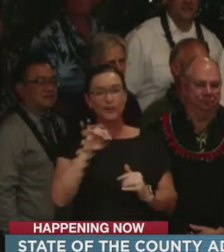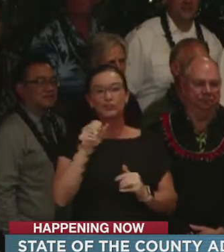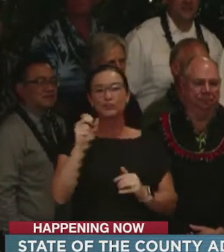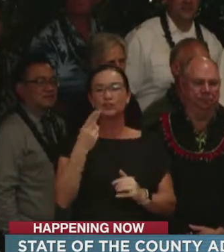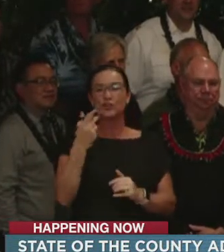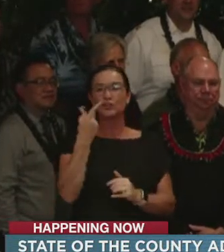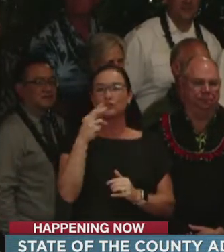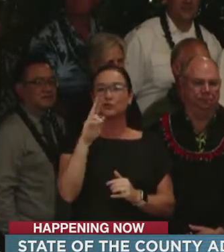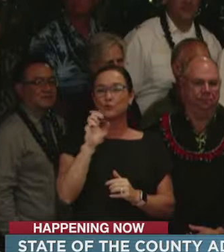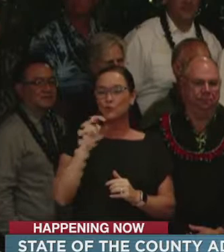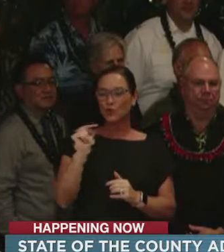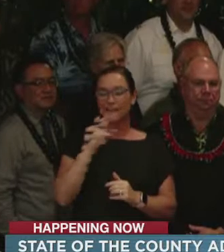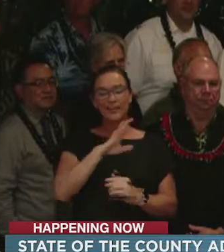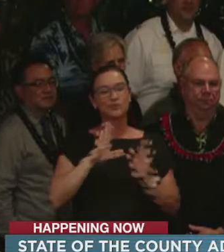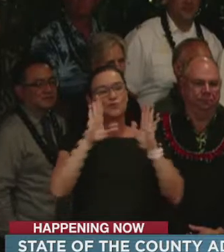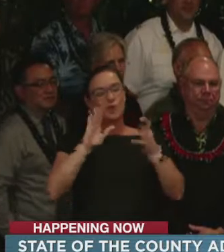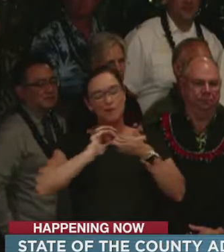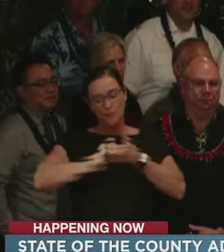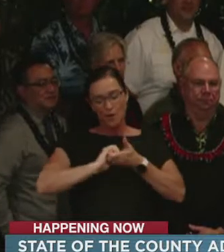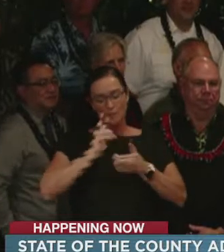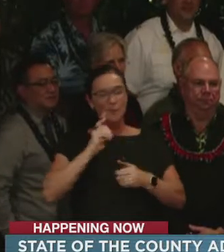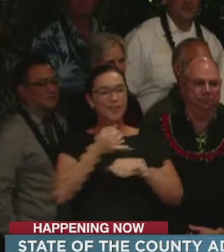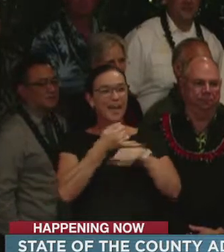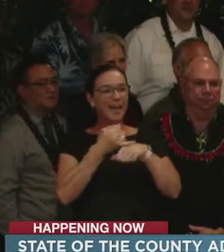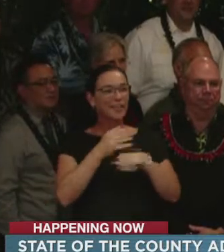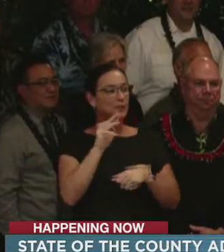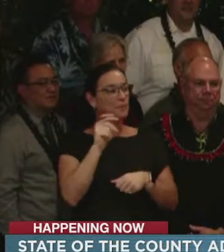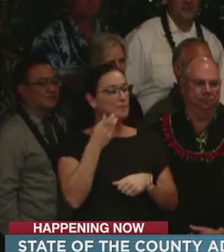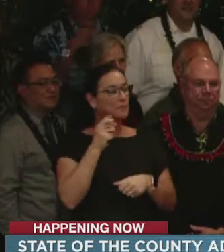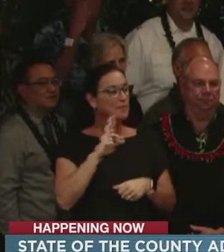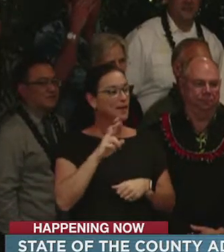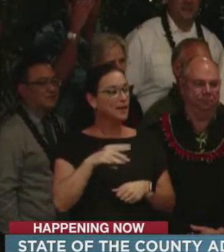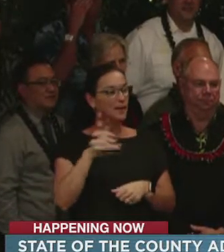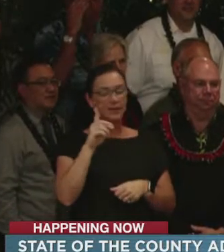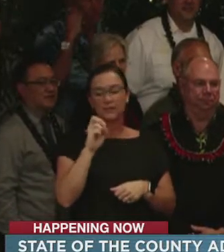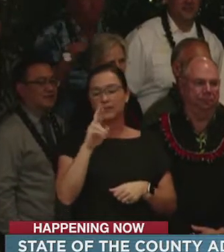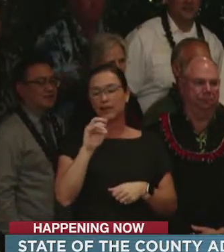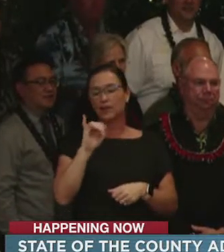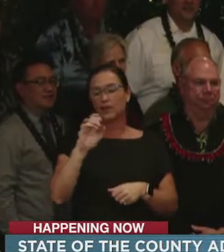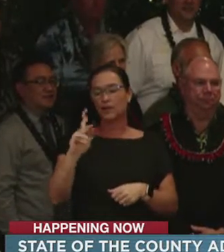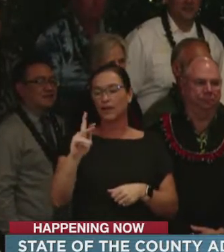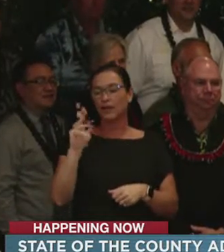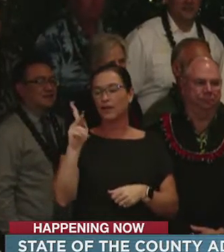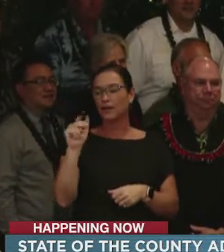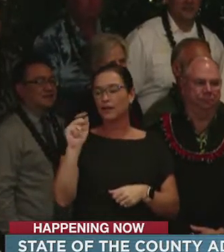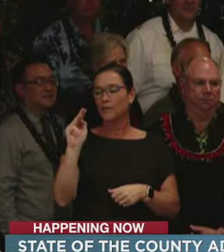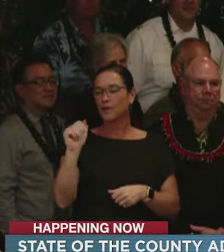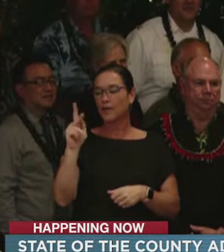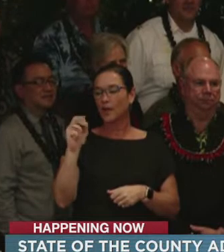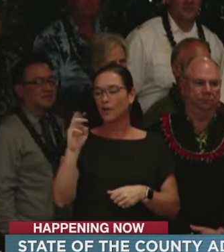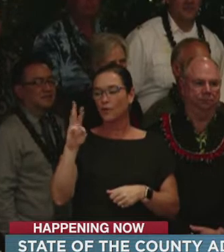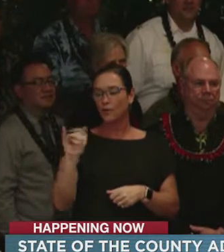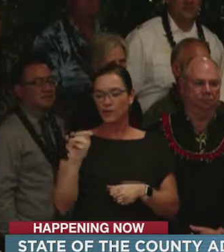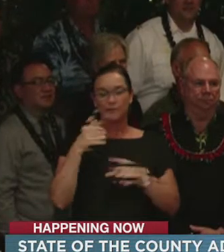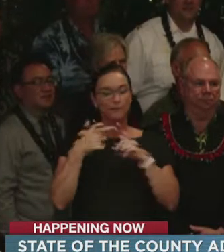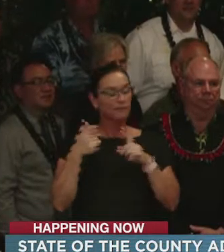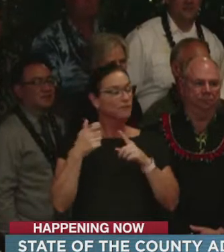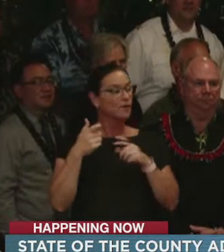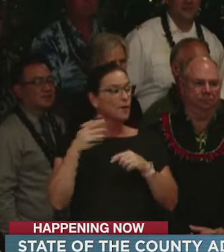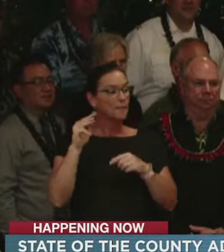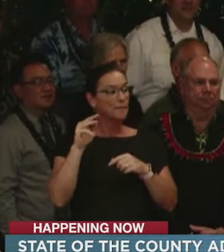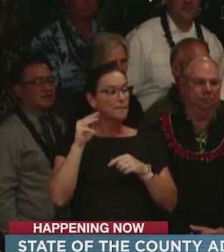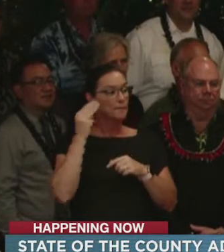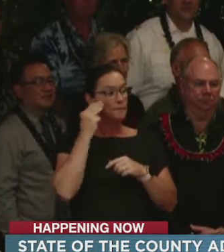who's been a great partner to our island, Mayor Derek Kawakami from Maui, and Managing Director Mike Tehelig